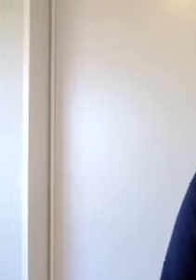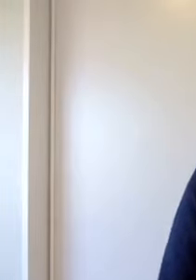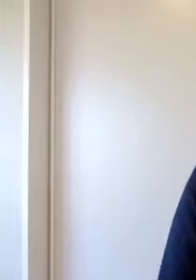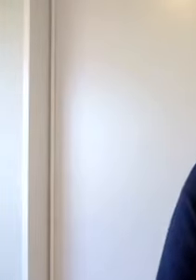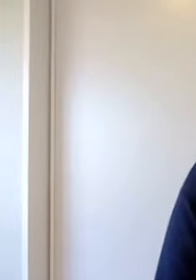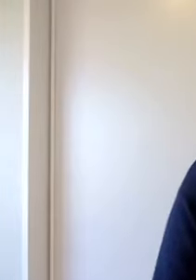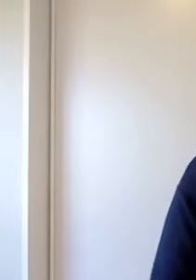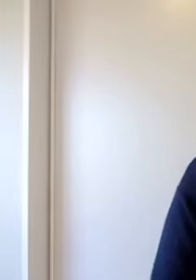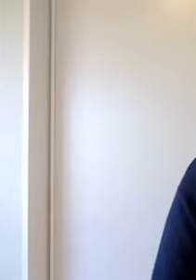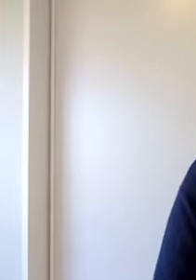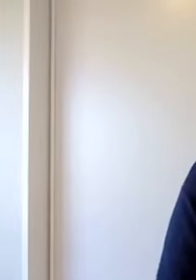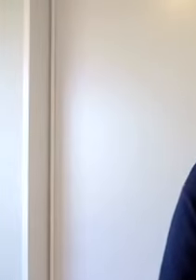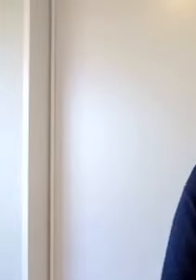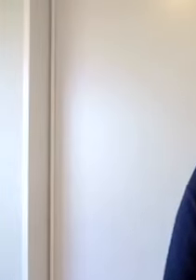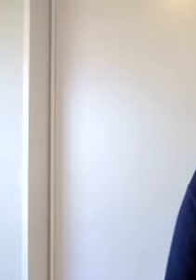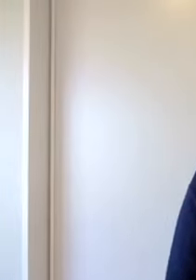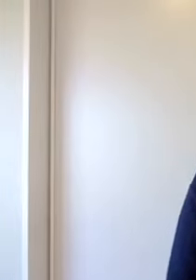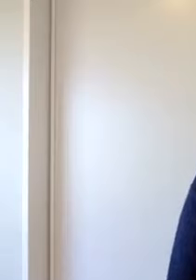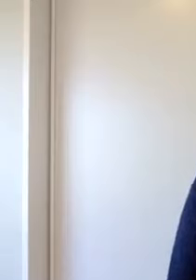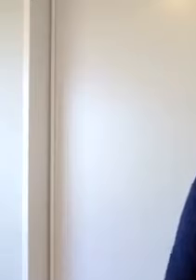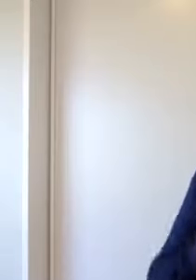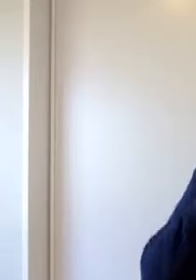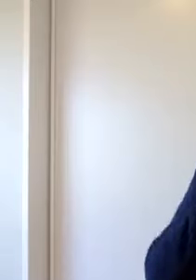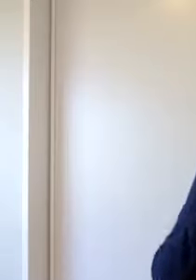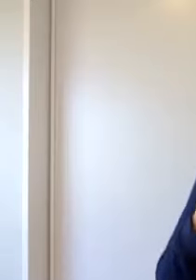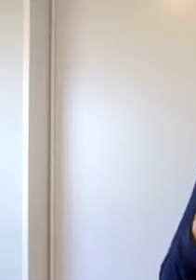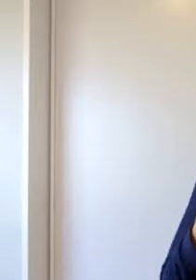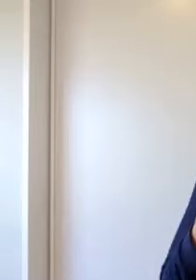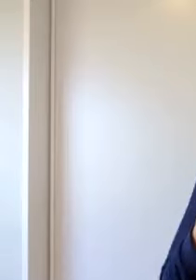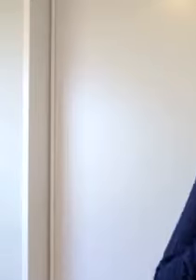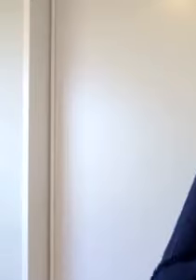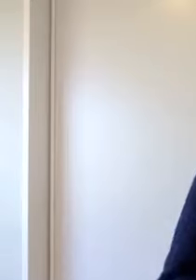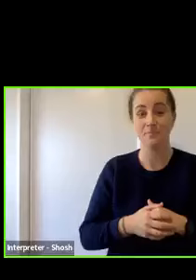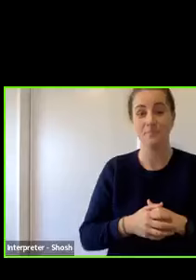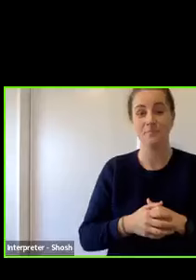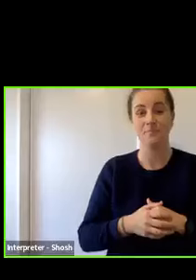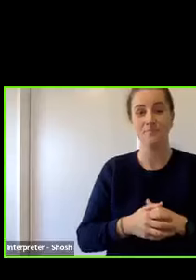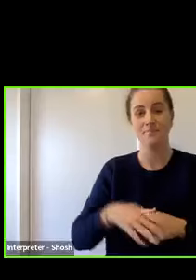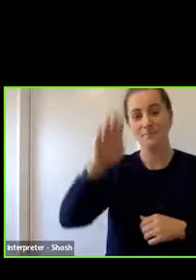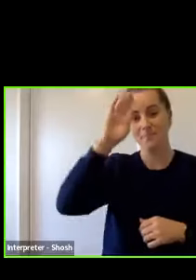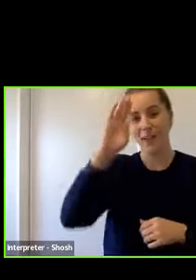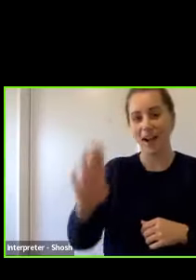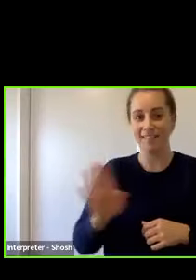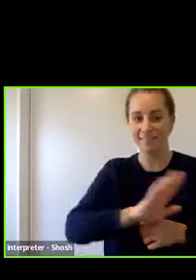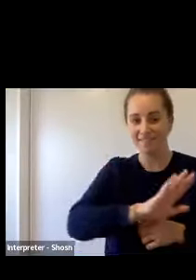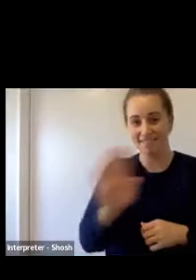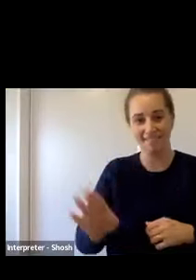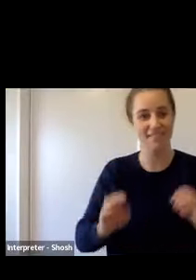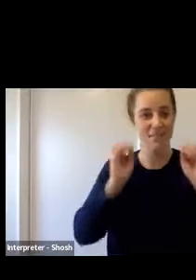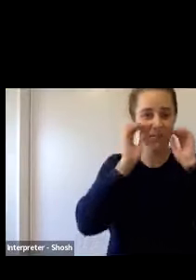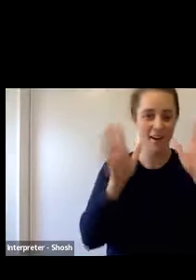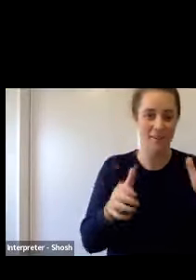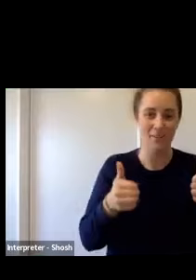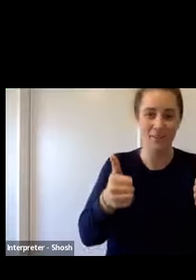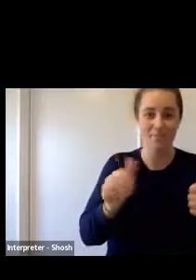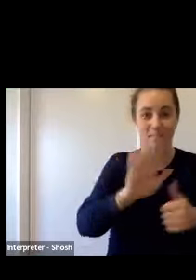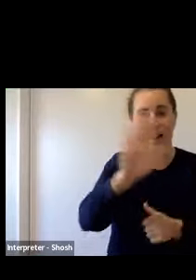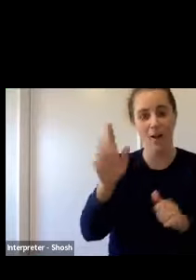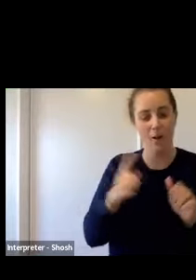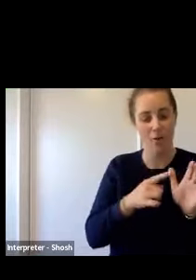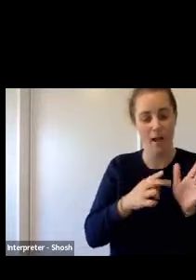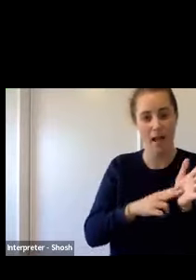Oh, click. We can hear you. Yes. Hi. Wonderful. Hello,